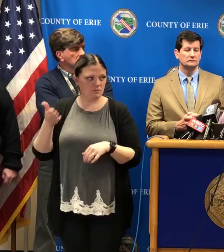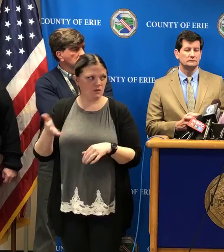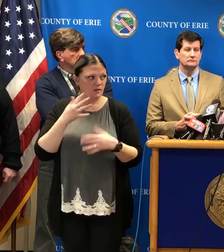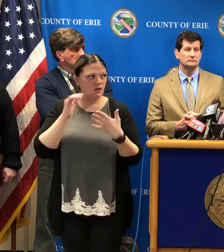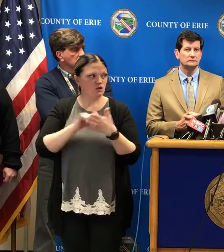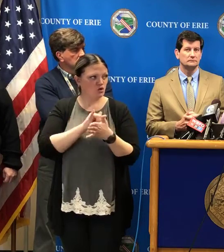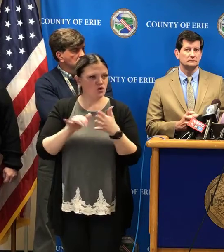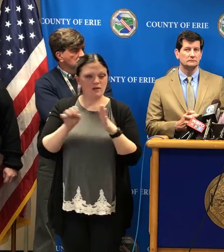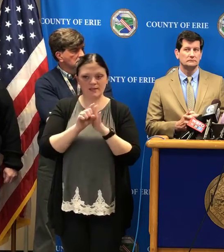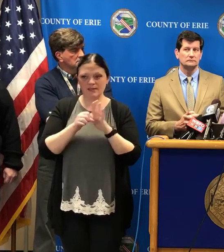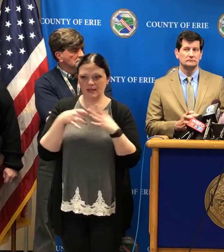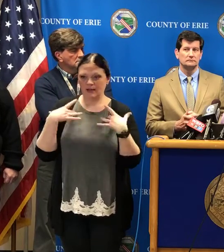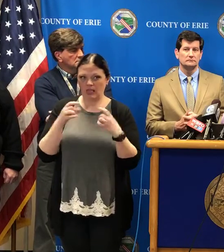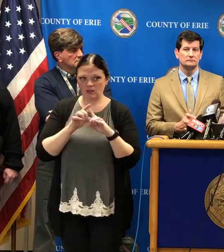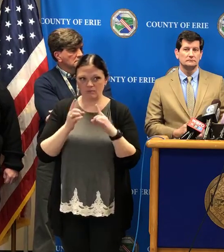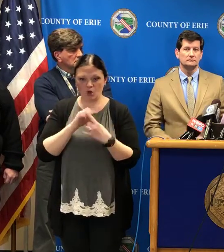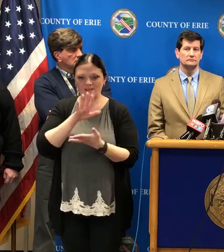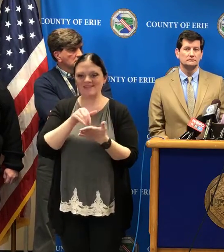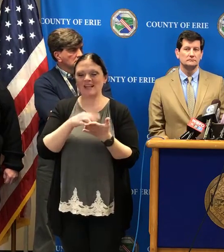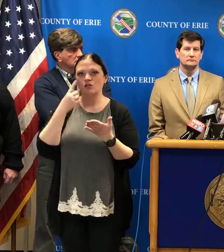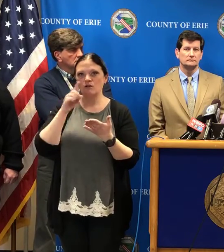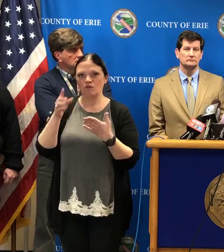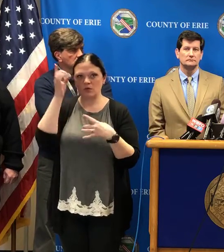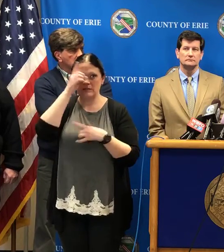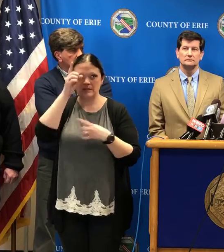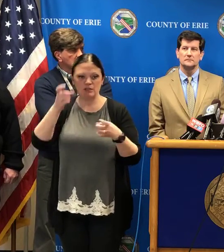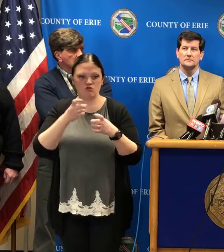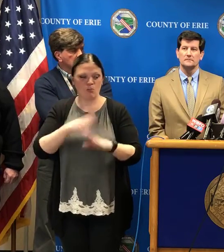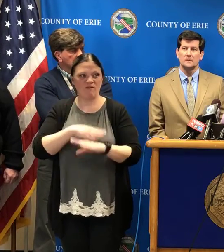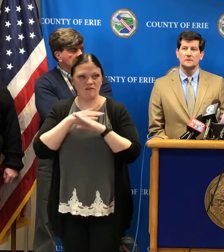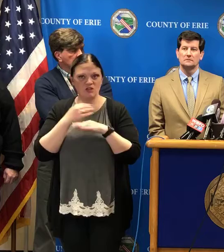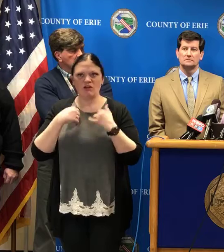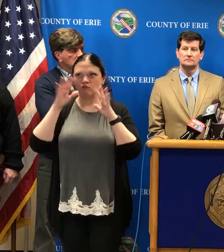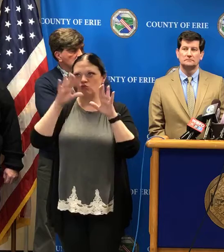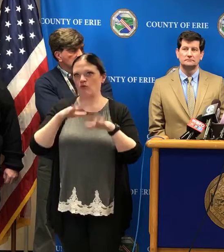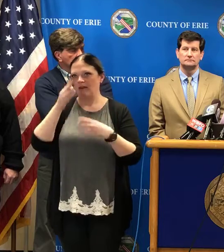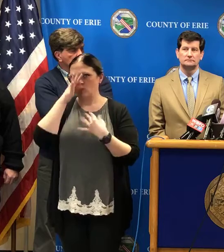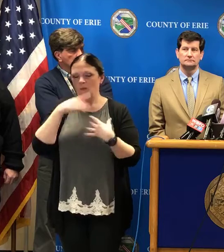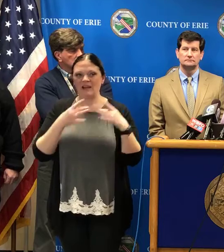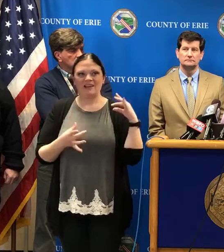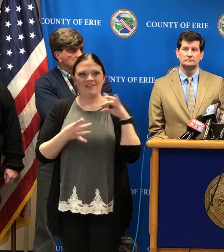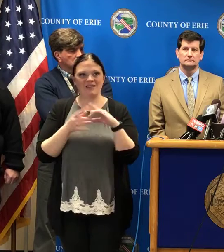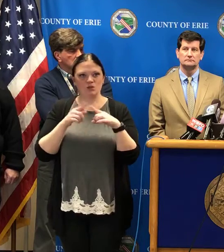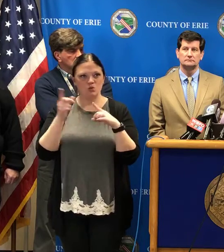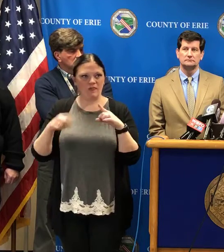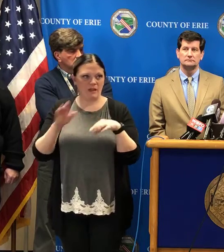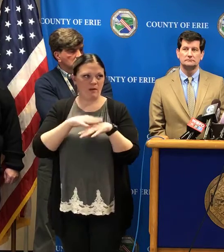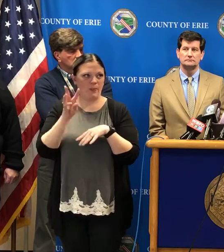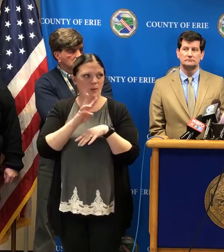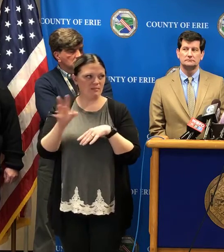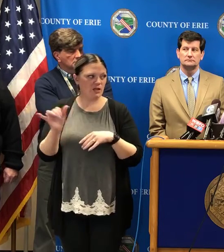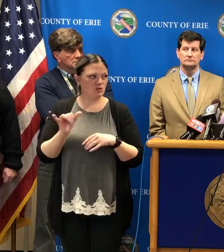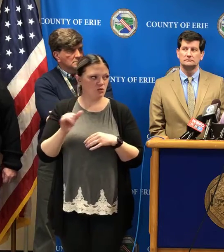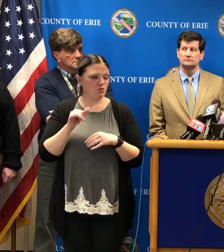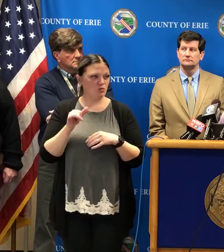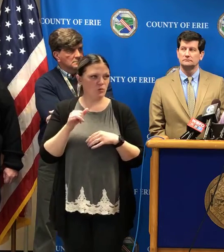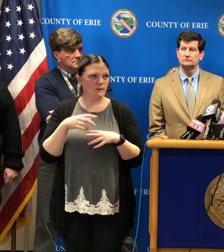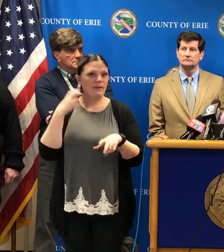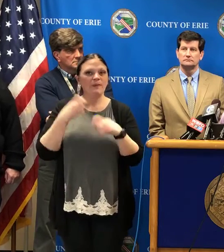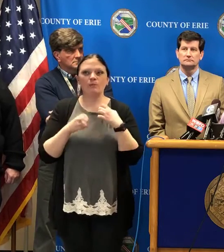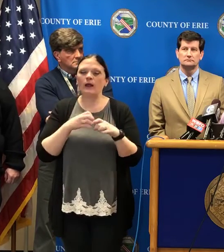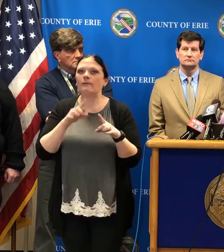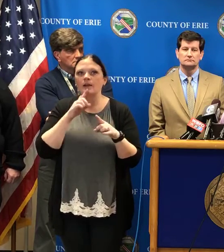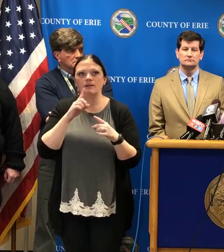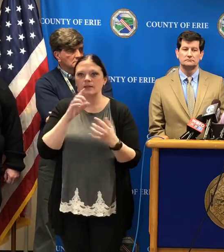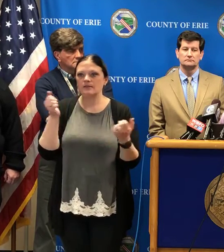York State Health Department and the Centers for Disease Control and Prevention have great information, and we have links to them on our website. I mean, the problem is that this is